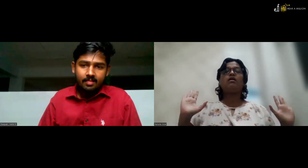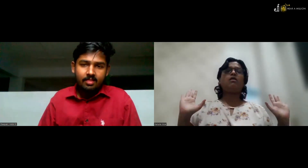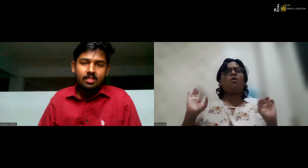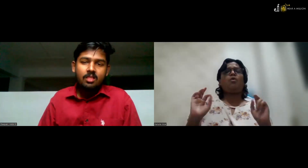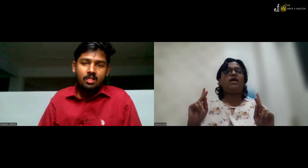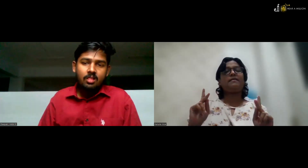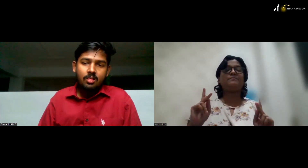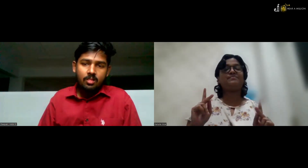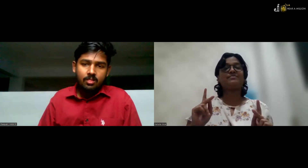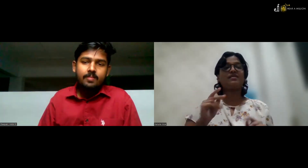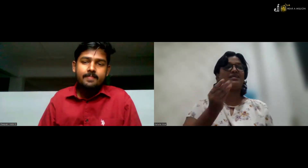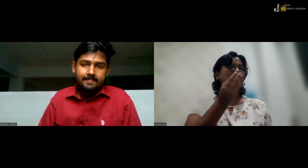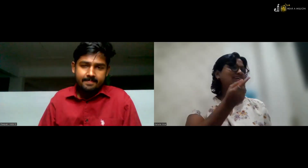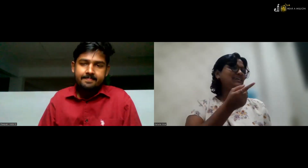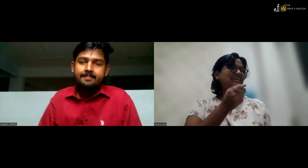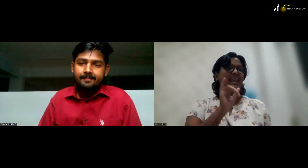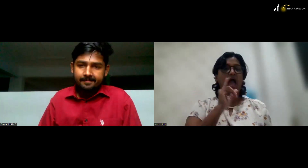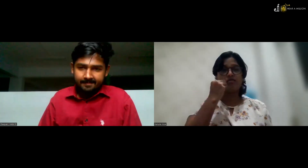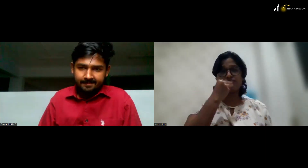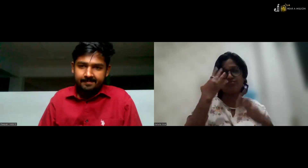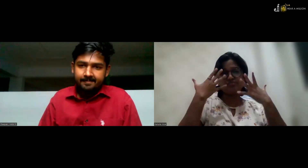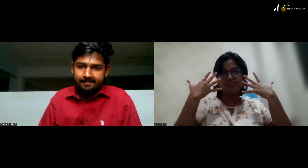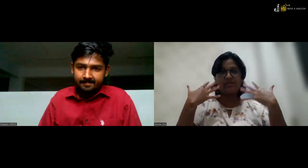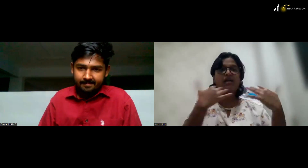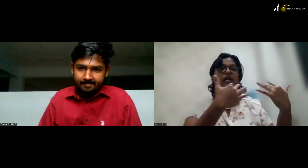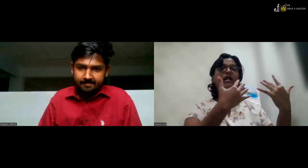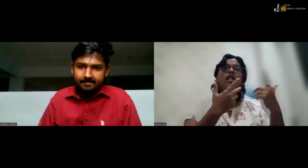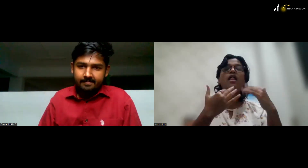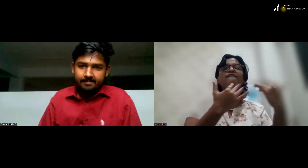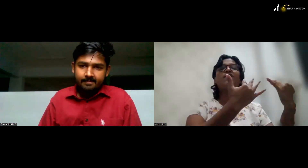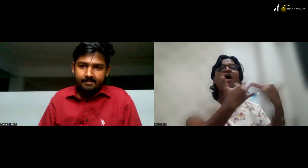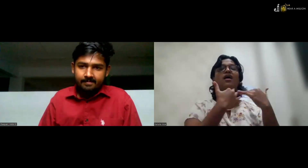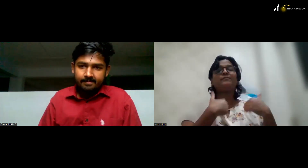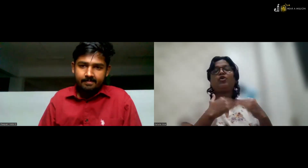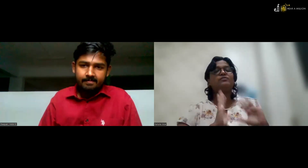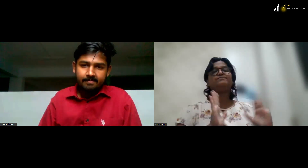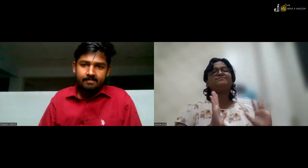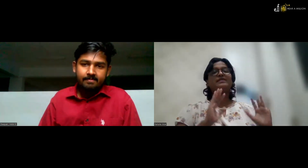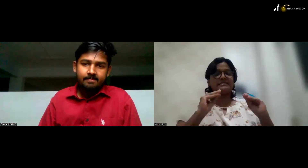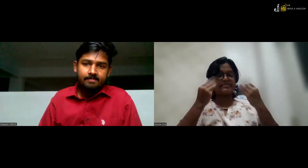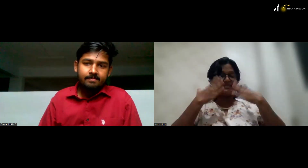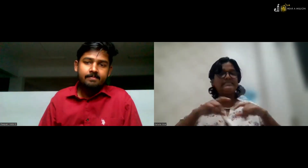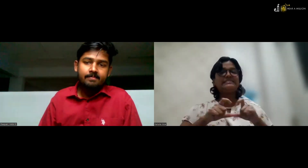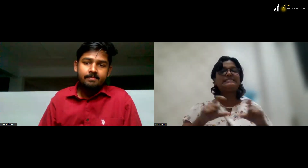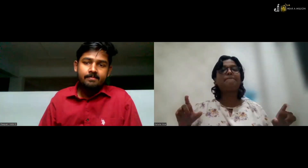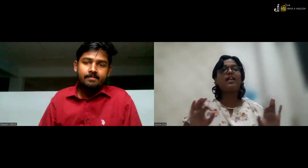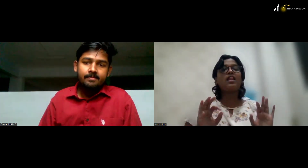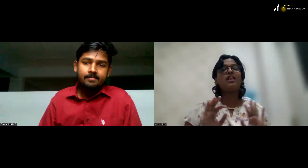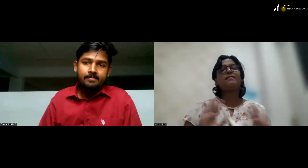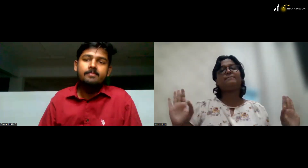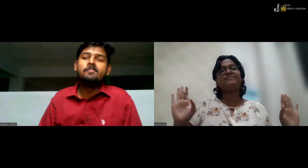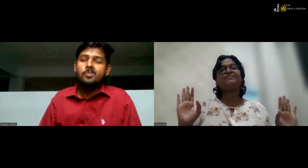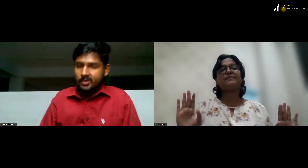clothes like jeans or t-shirts and all, then they would not seeing me something like that. I mean, they